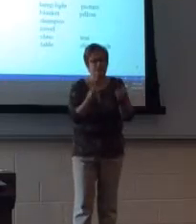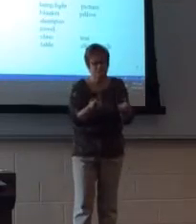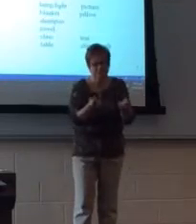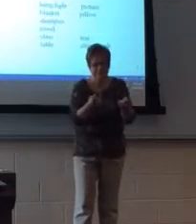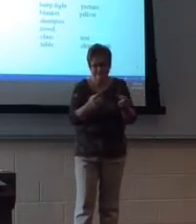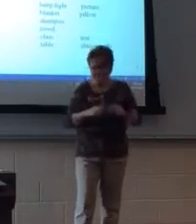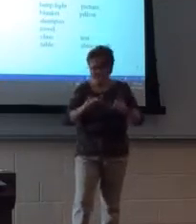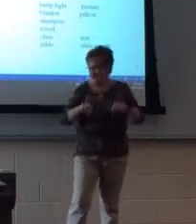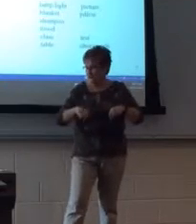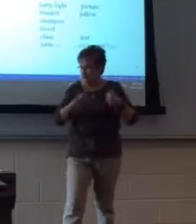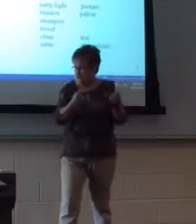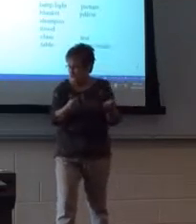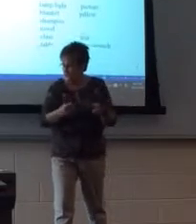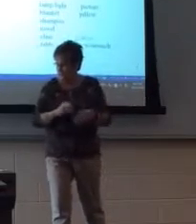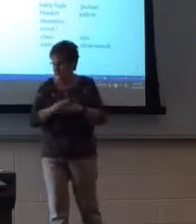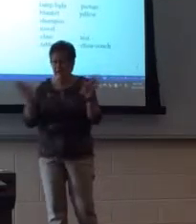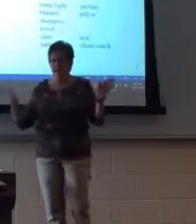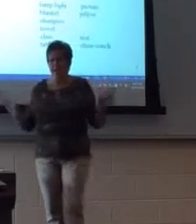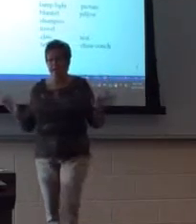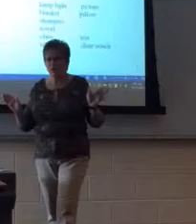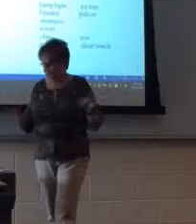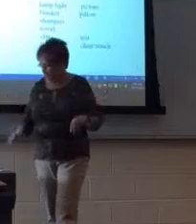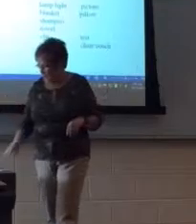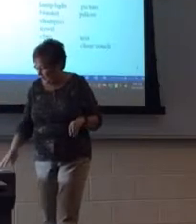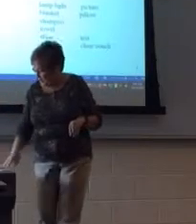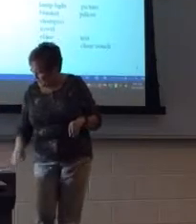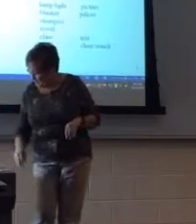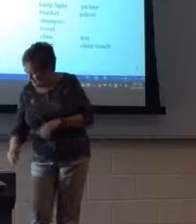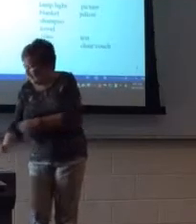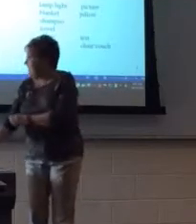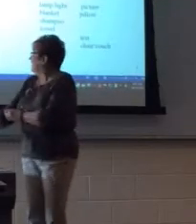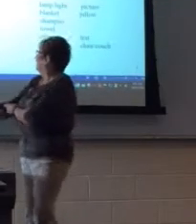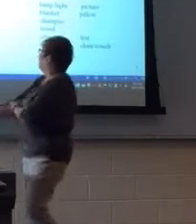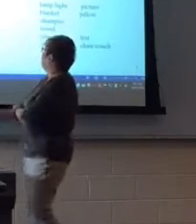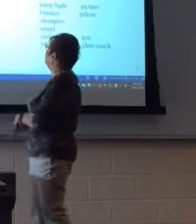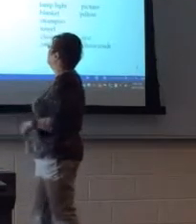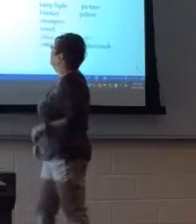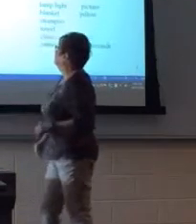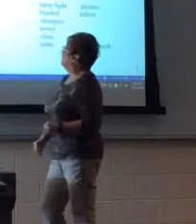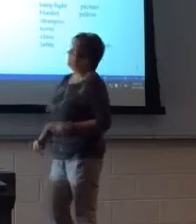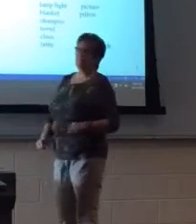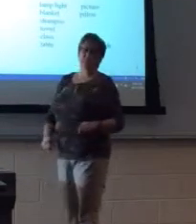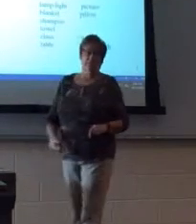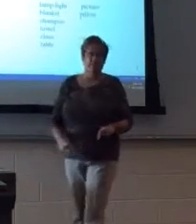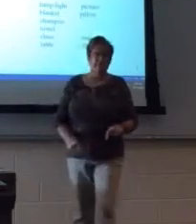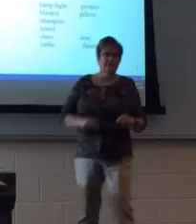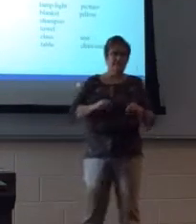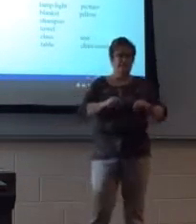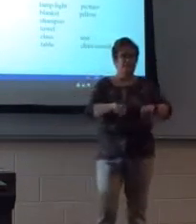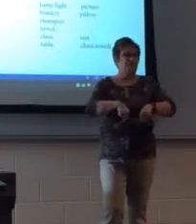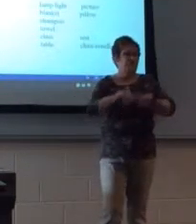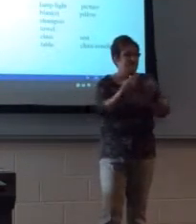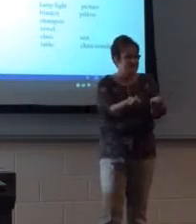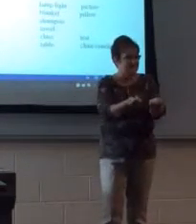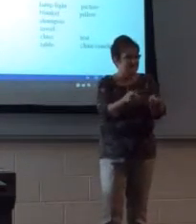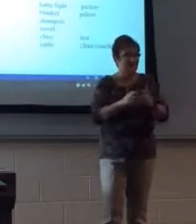treat. Treat. We just may not quiz over that. So is this supposed to represent opening the sack? Treat. And not